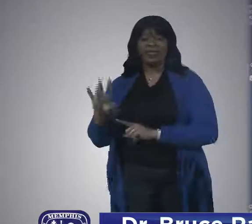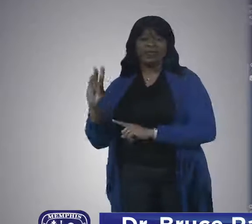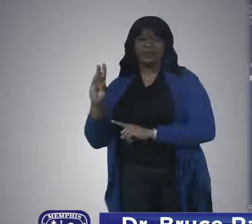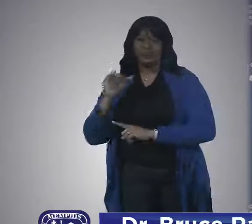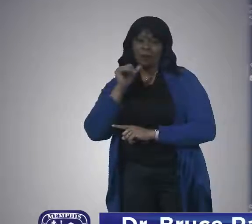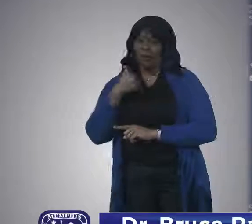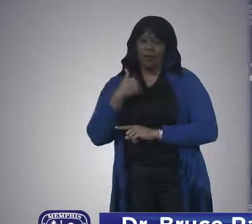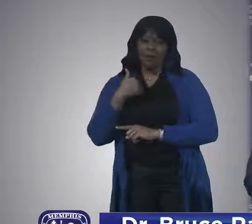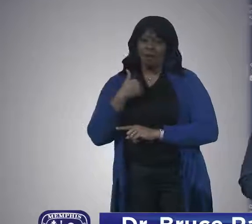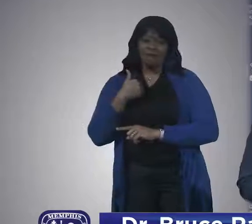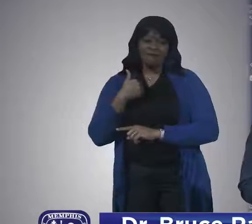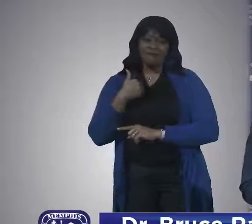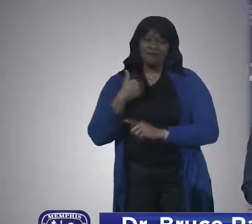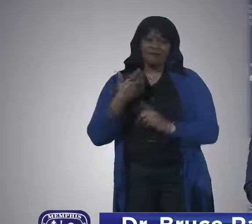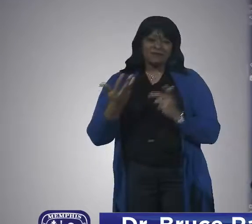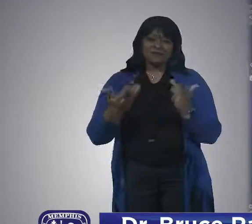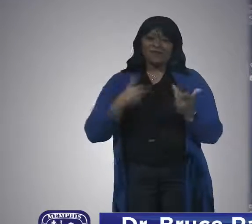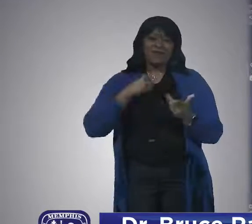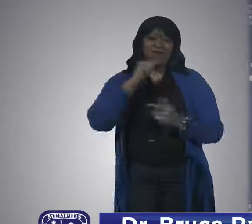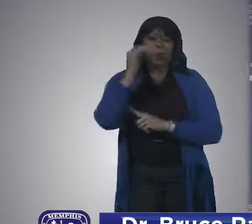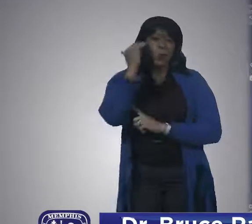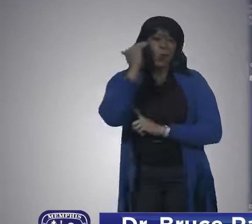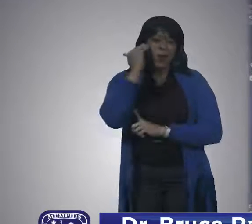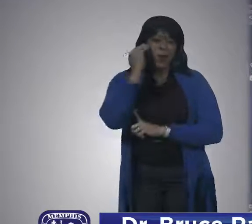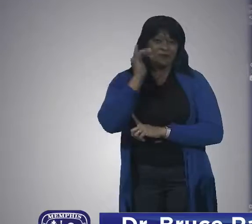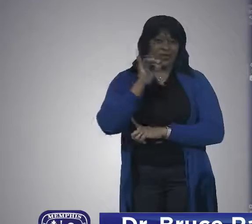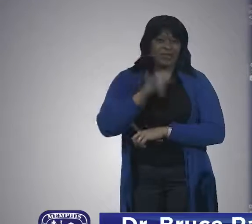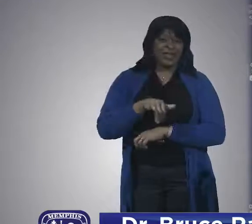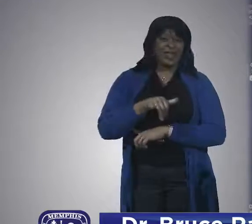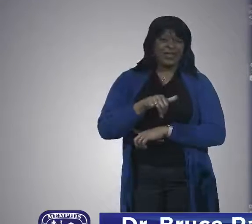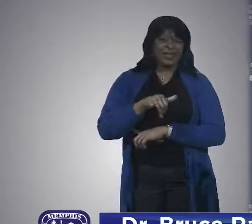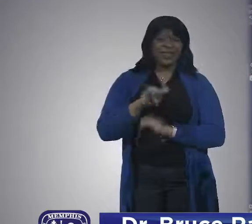17. We don't, I'm not aware of that, just